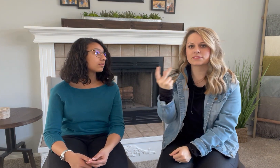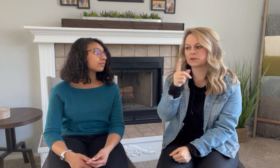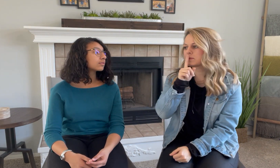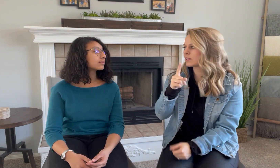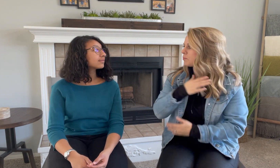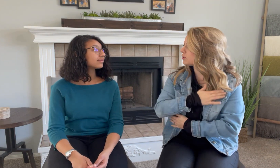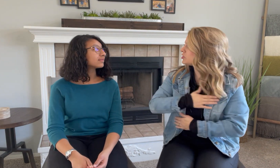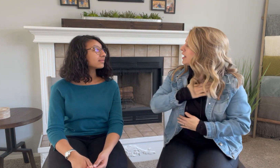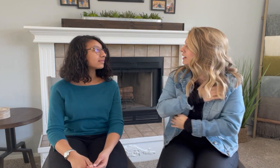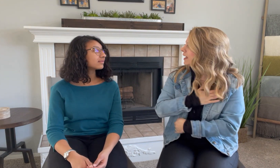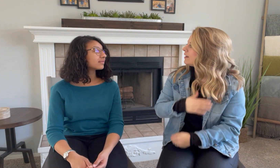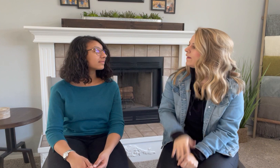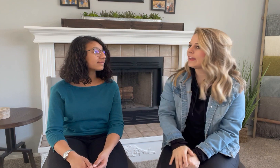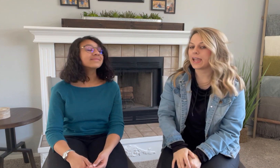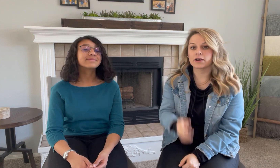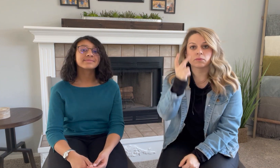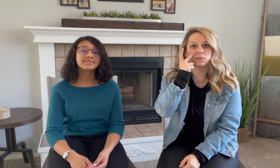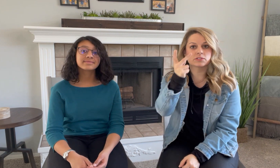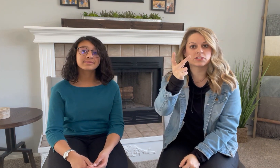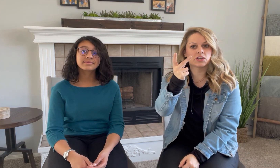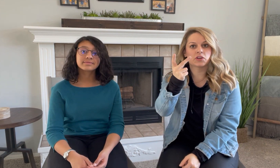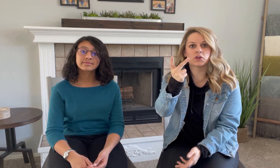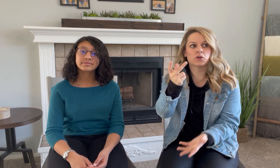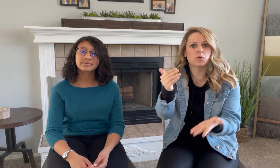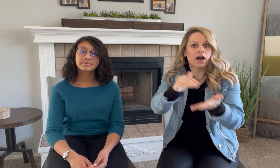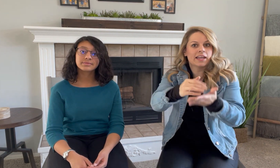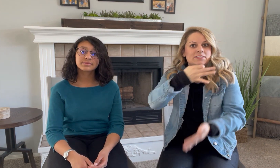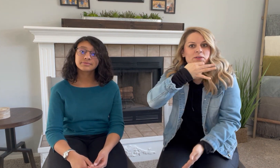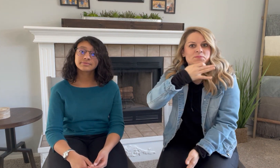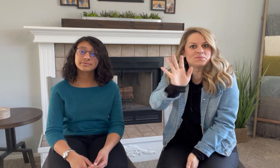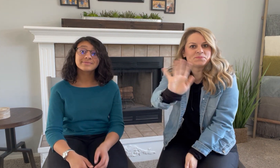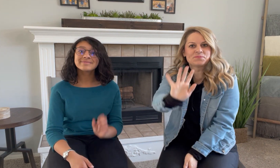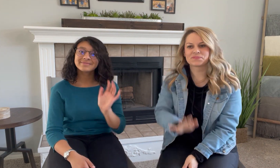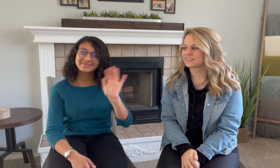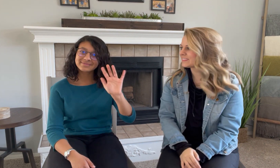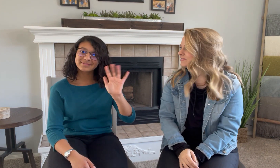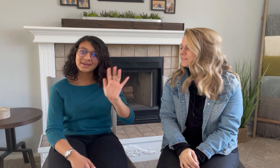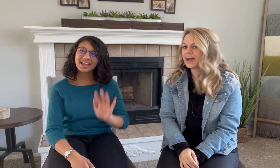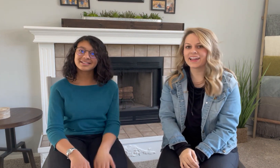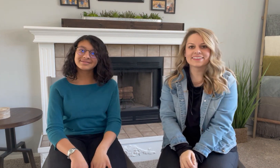We really appreciate it. And we will see you again soon. Bye-bye.